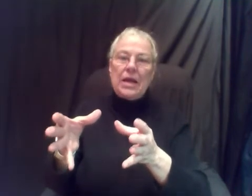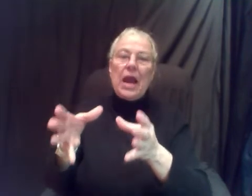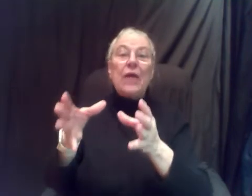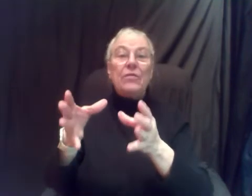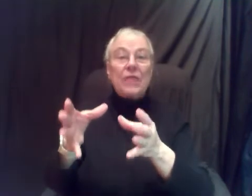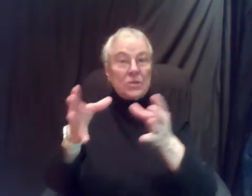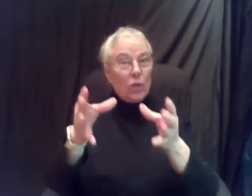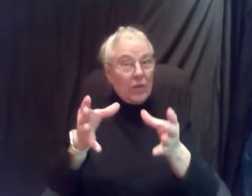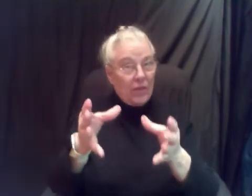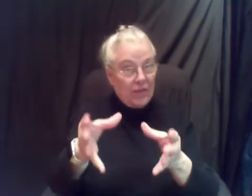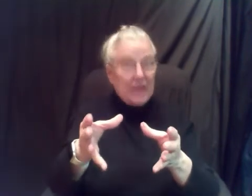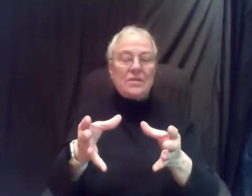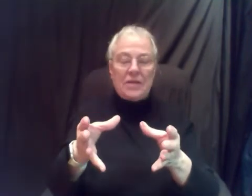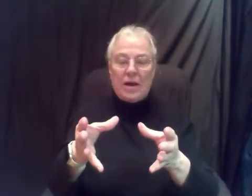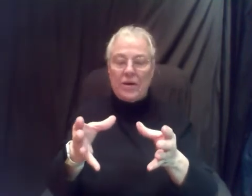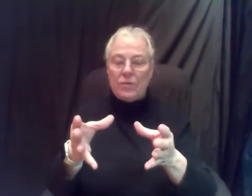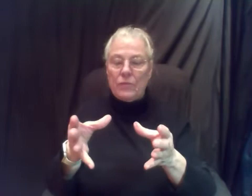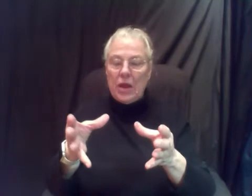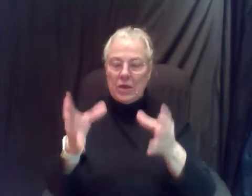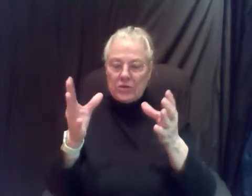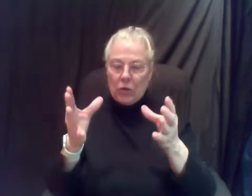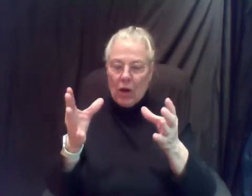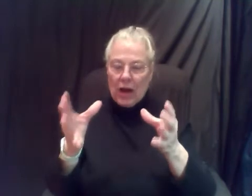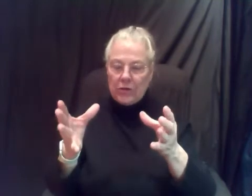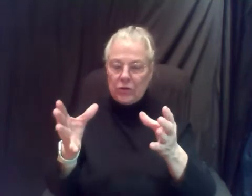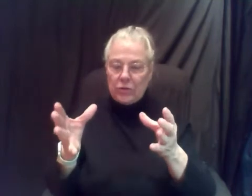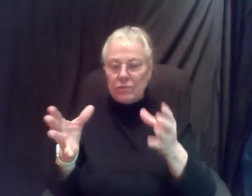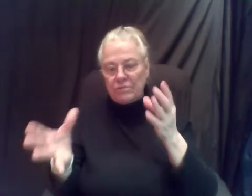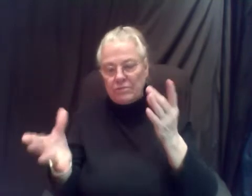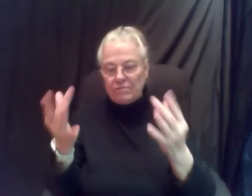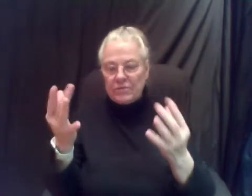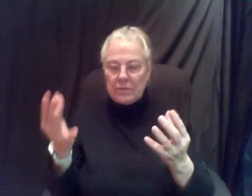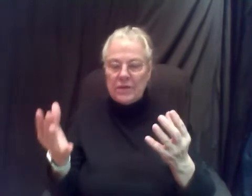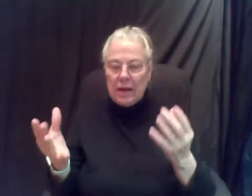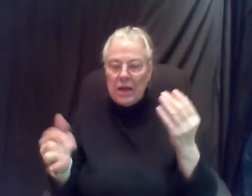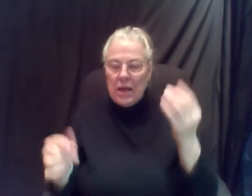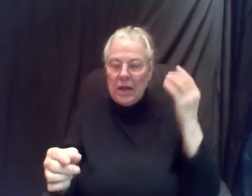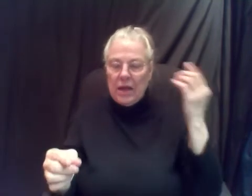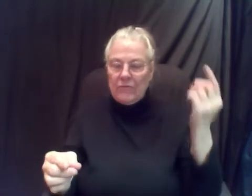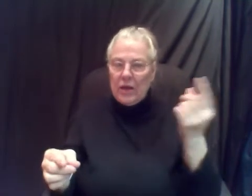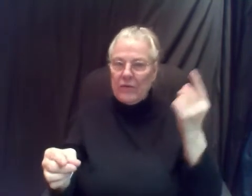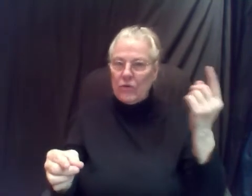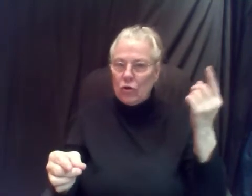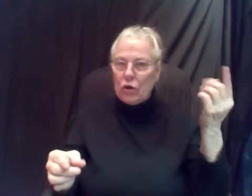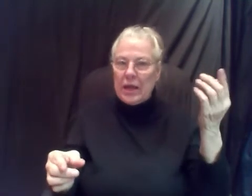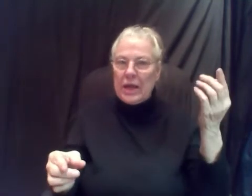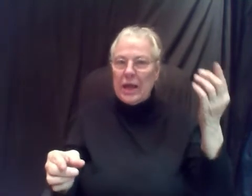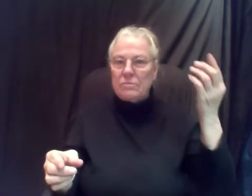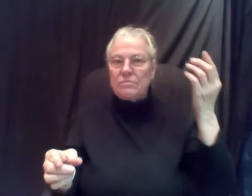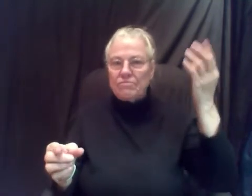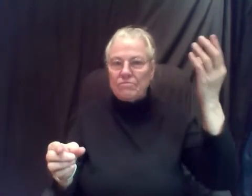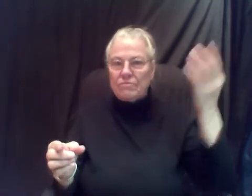and that's what they desire. So I do sometimes, if you're looking at the